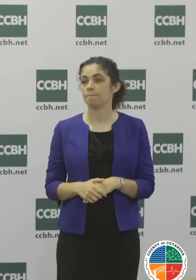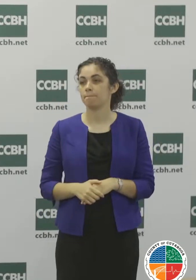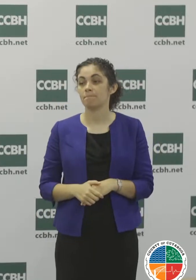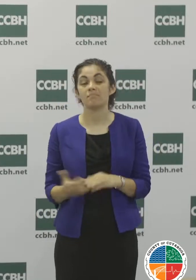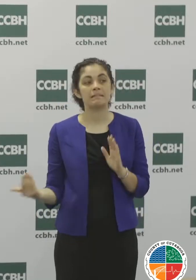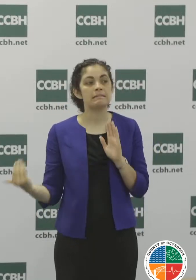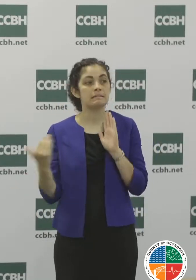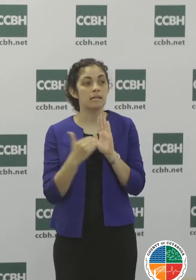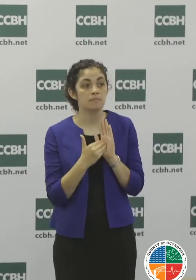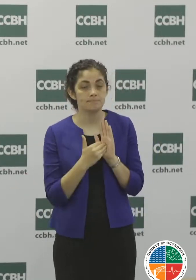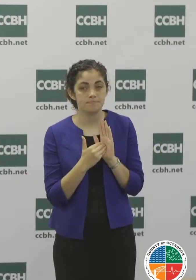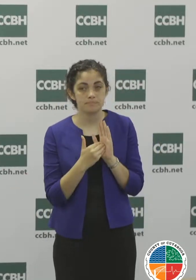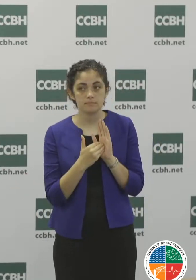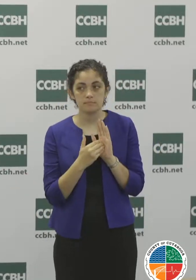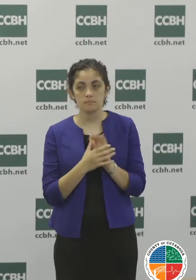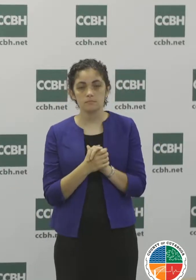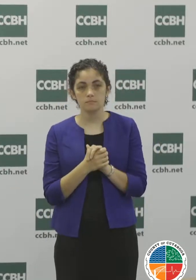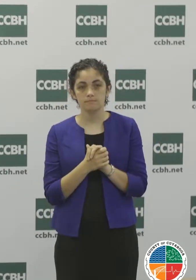So again,